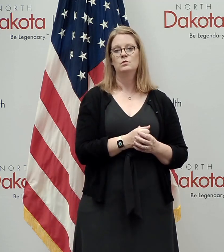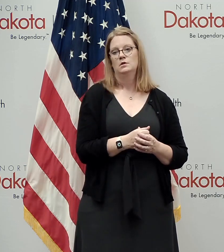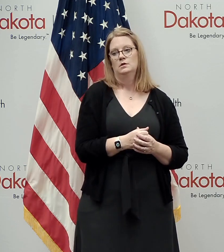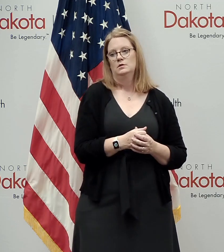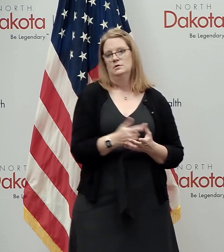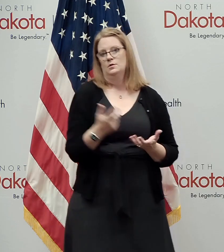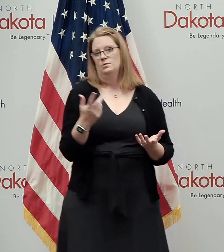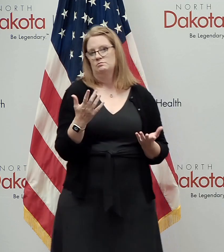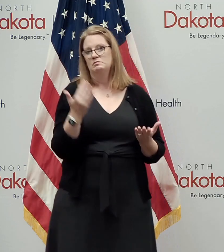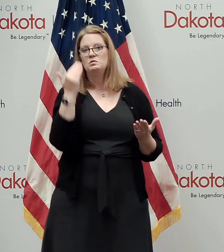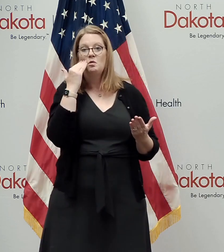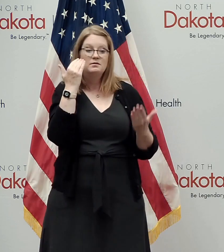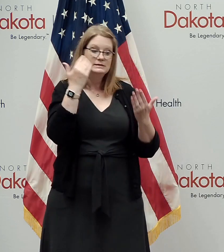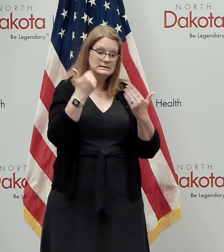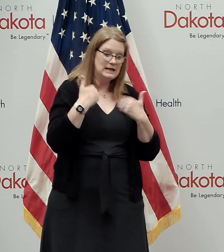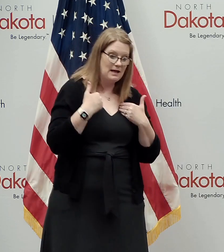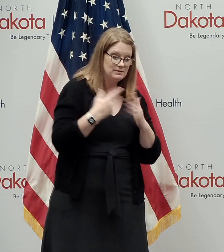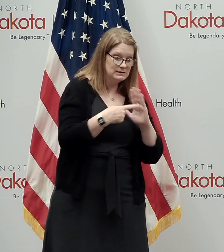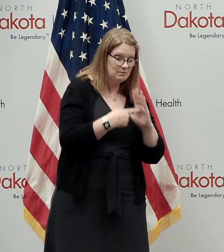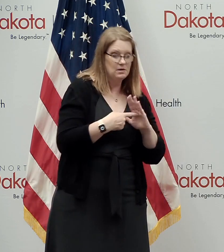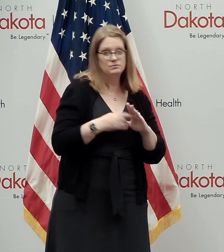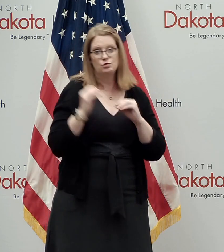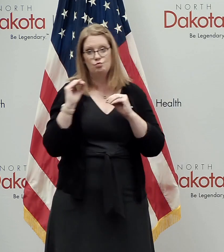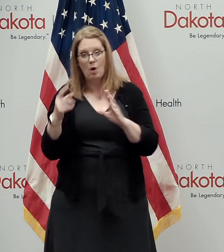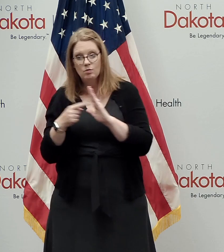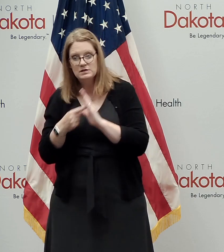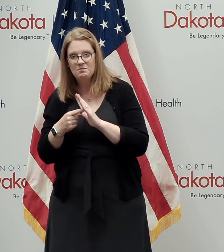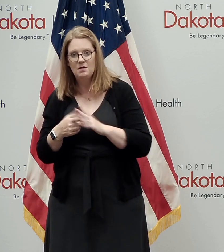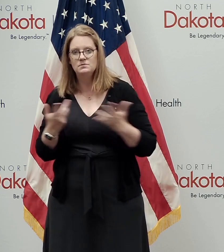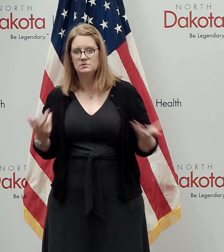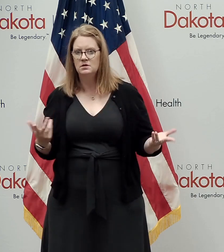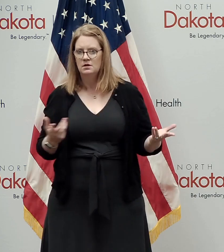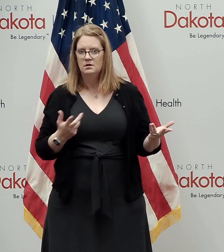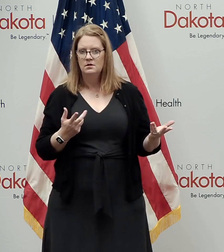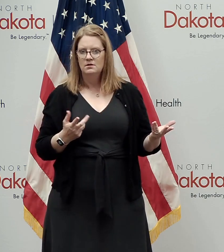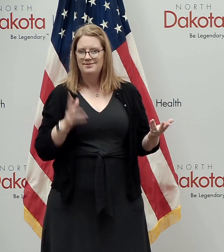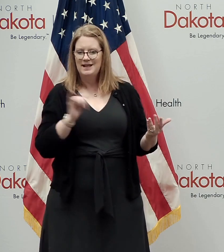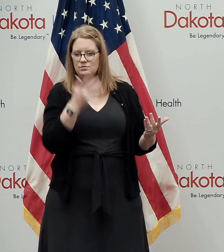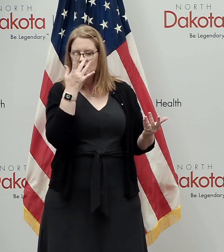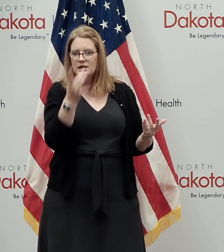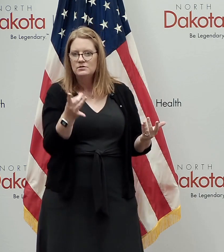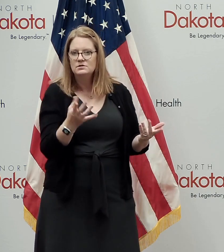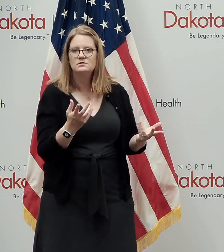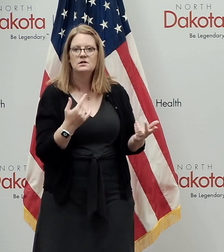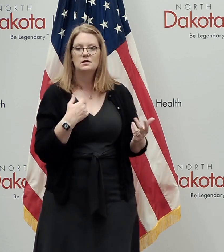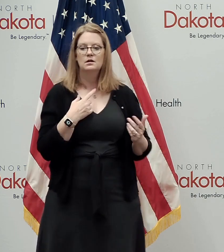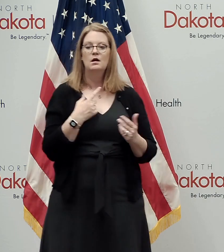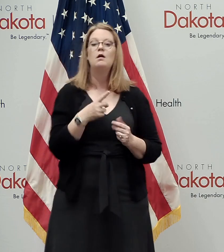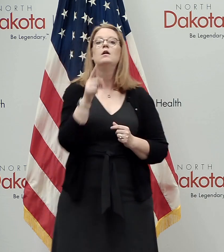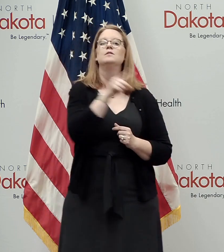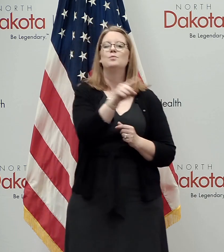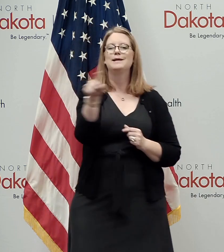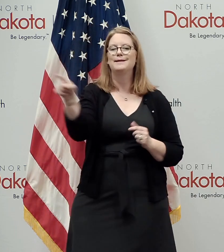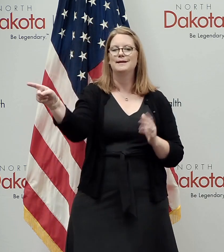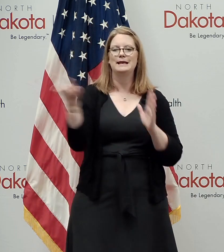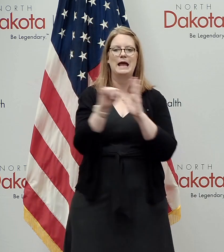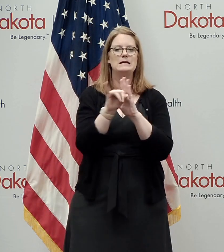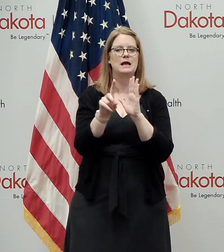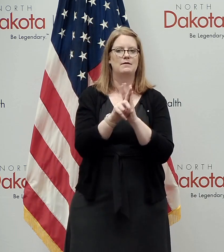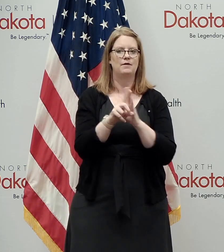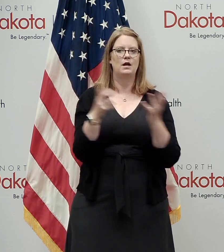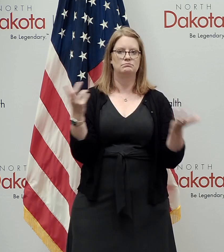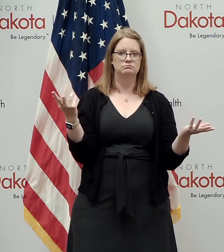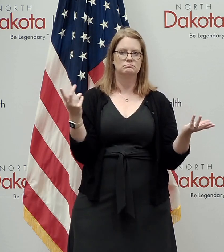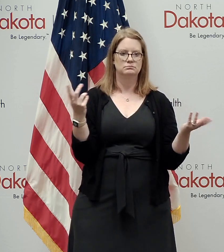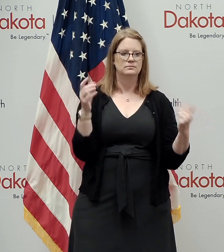they're have symptoms or don't have symptoms. That gives us a sense of whether it's where they are in the where the prevalence of the spread